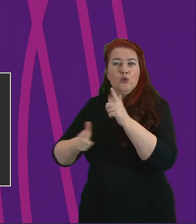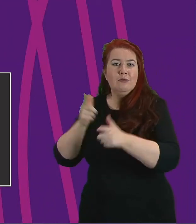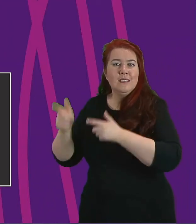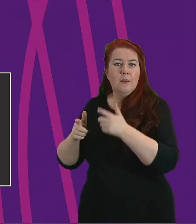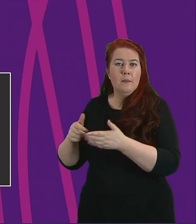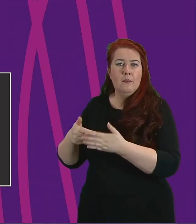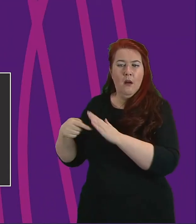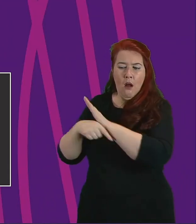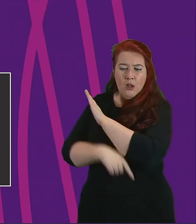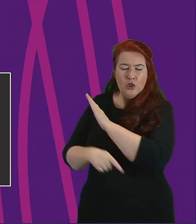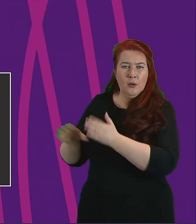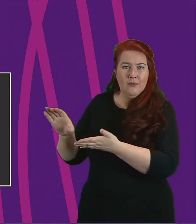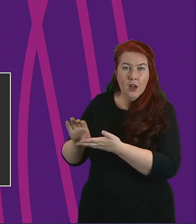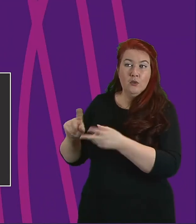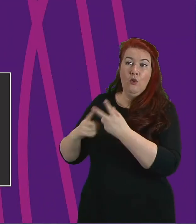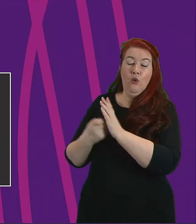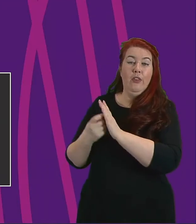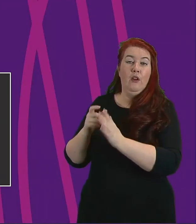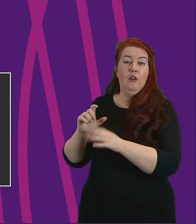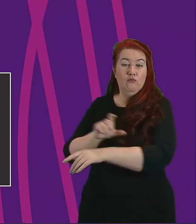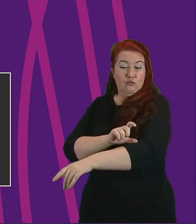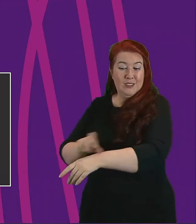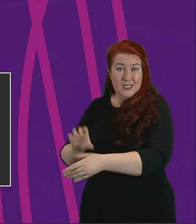Enterprise Resilience Fund?